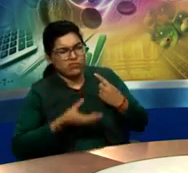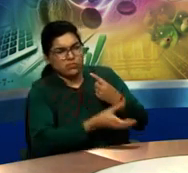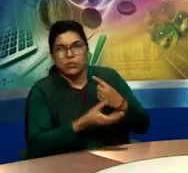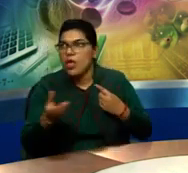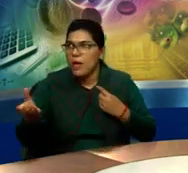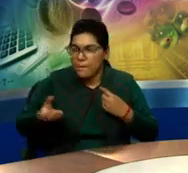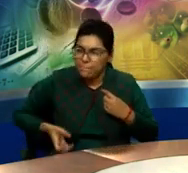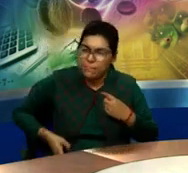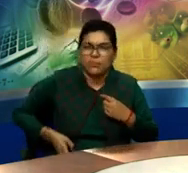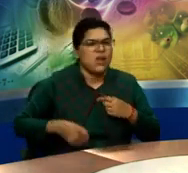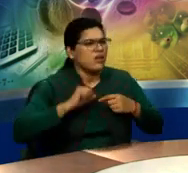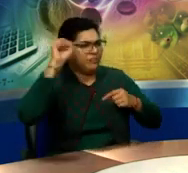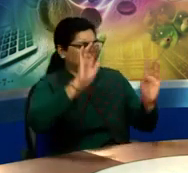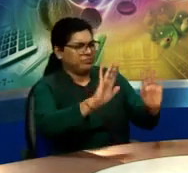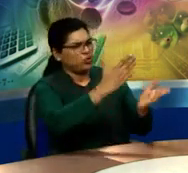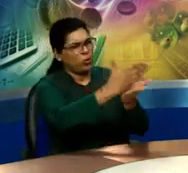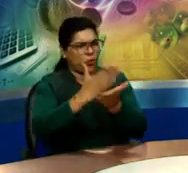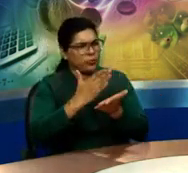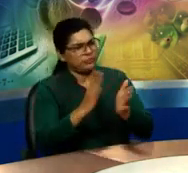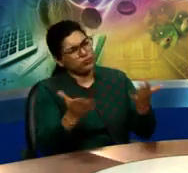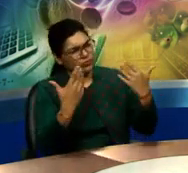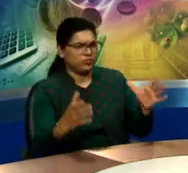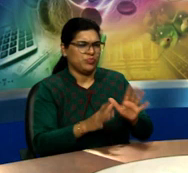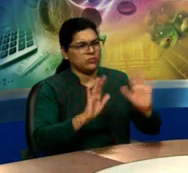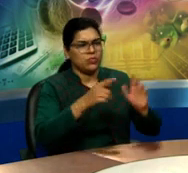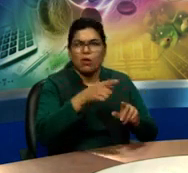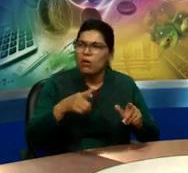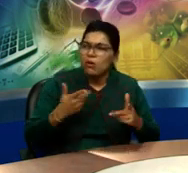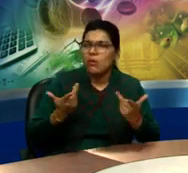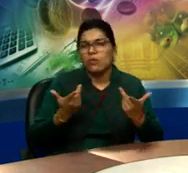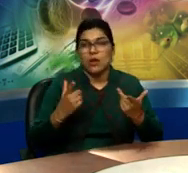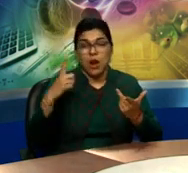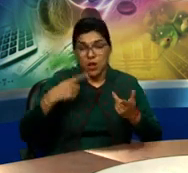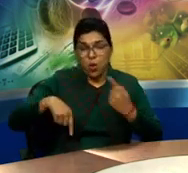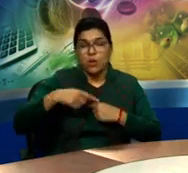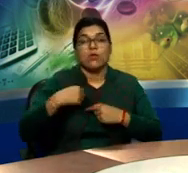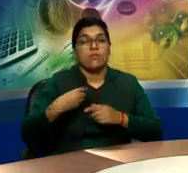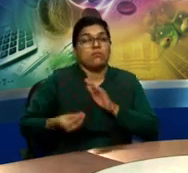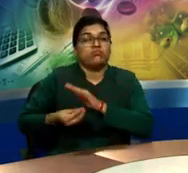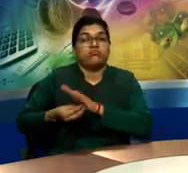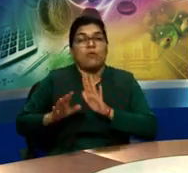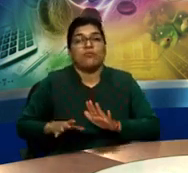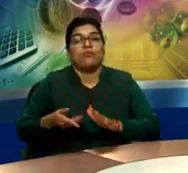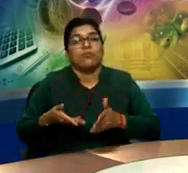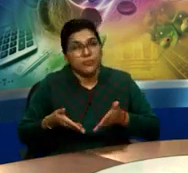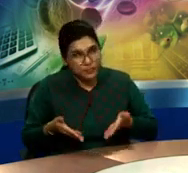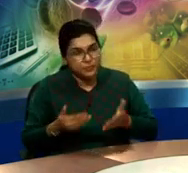Fourth point tells that a corrupt union leader may call for a strike of mill